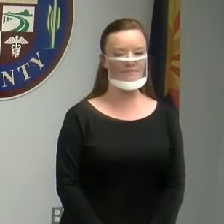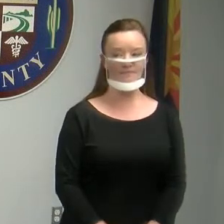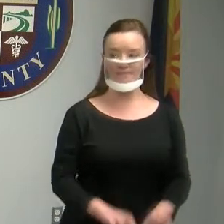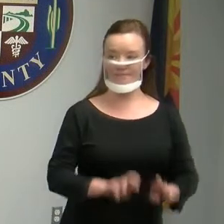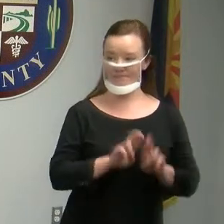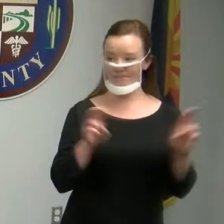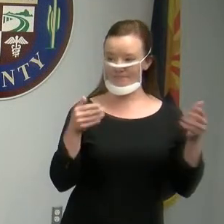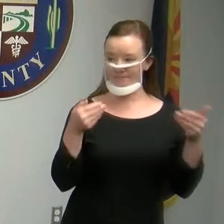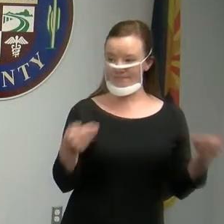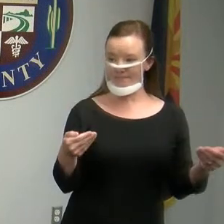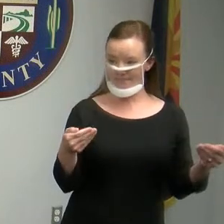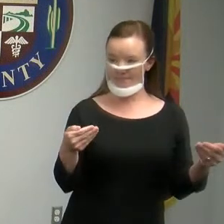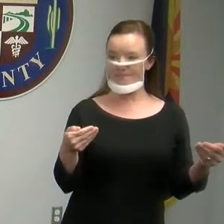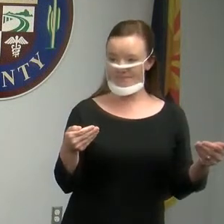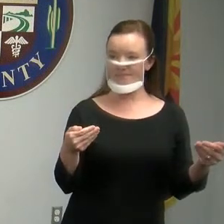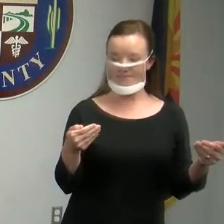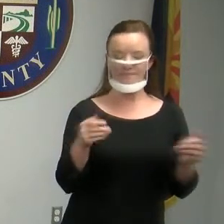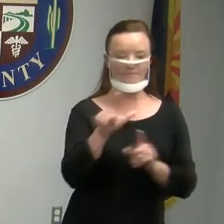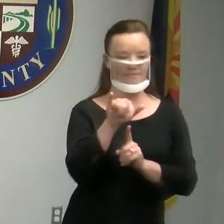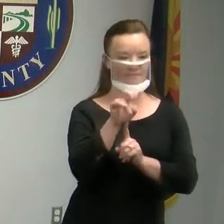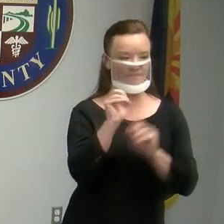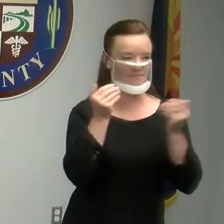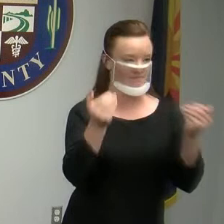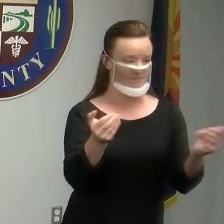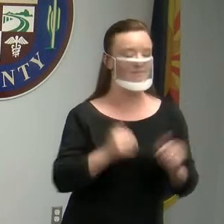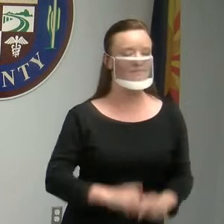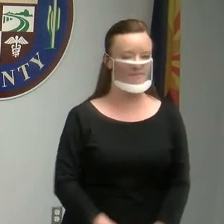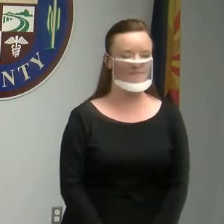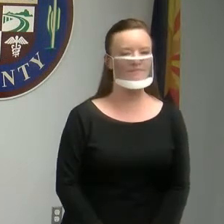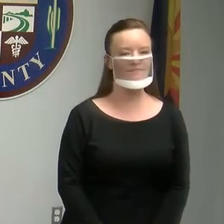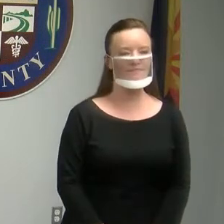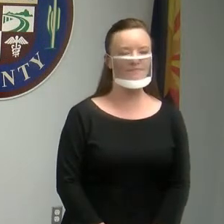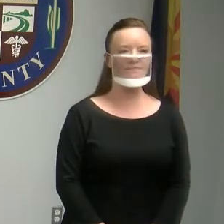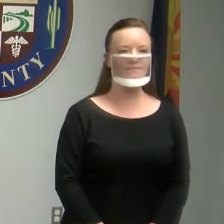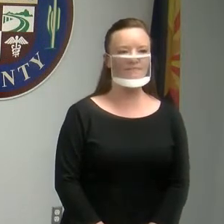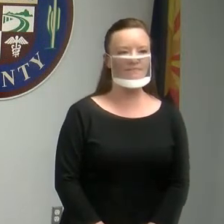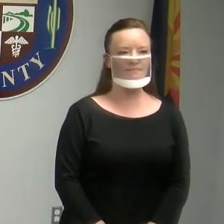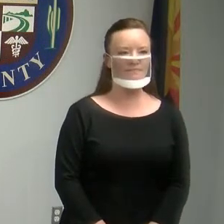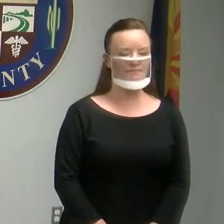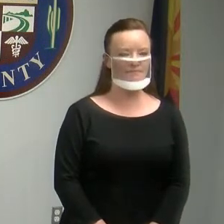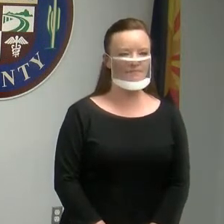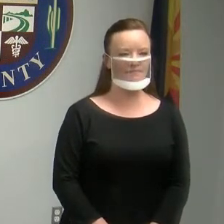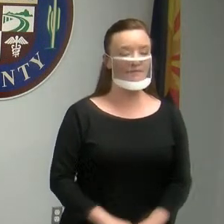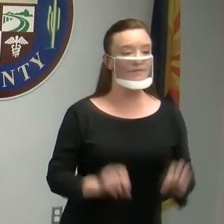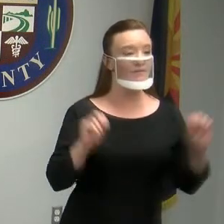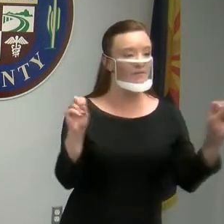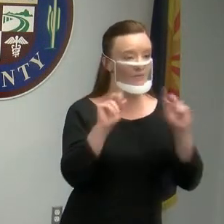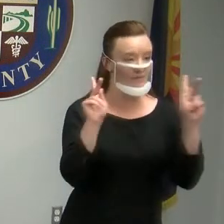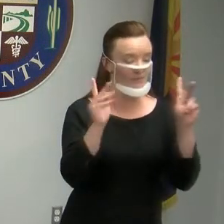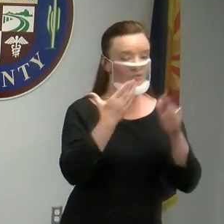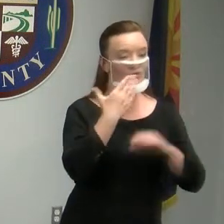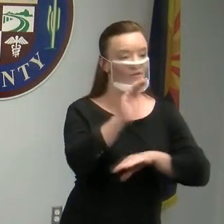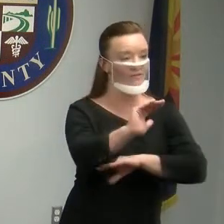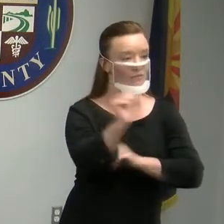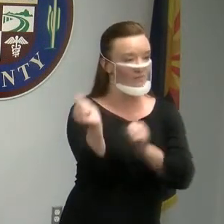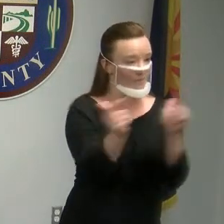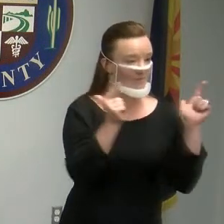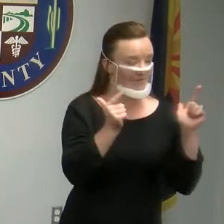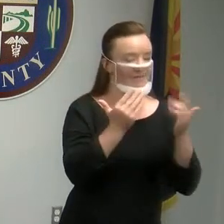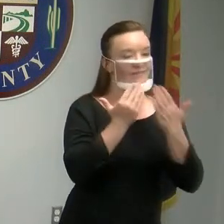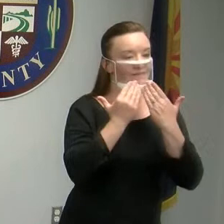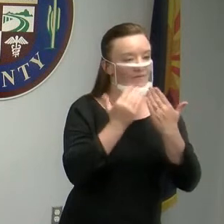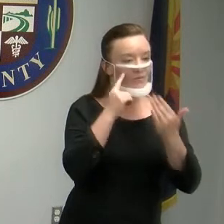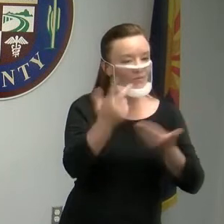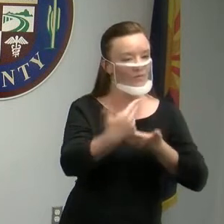Are we on the webinar? The broadcast There we go. starting. All attendees are in listen-only mode. All right. Good afternoon, everybody. Thanks so